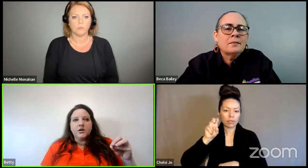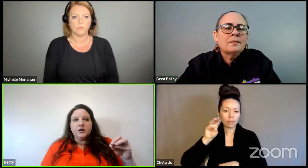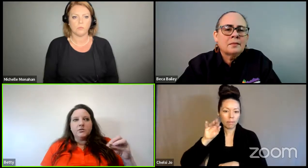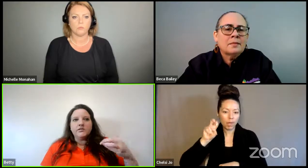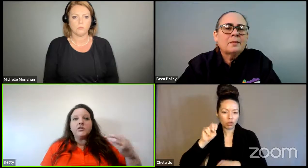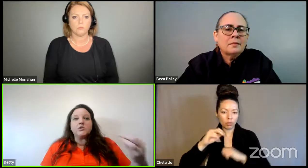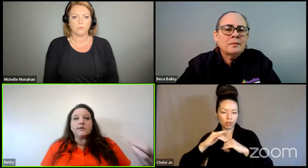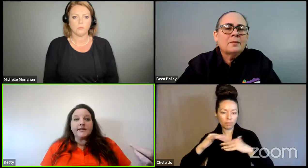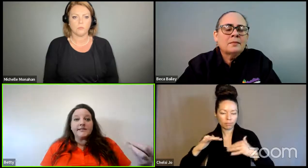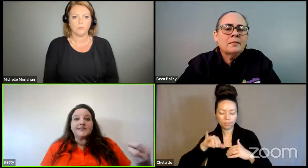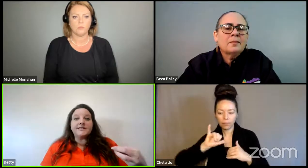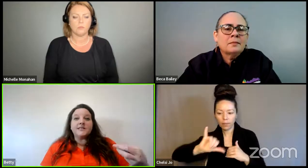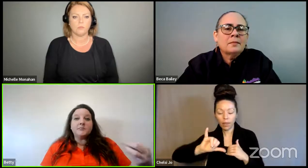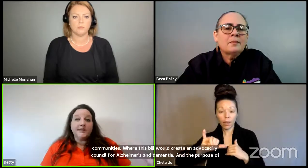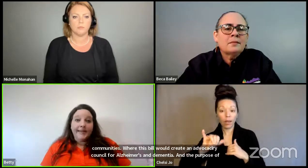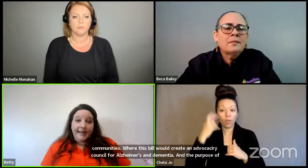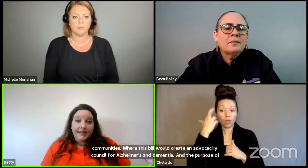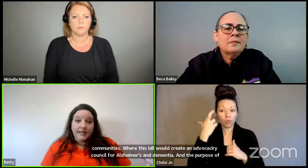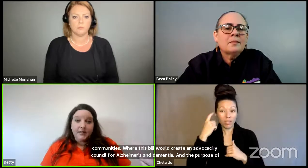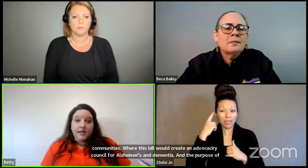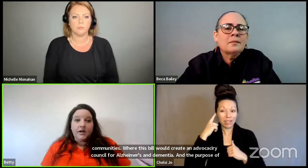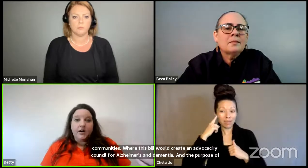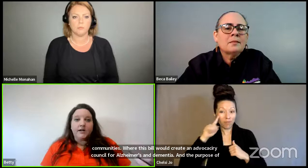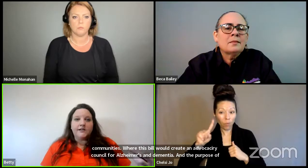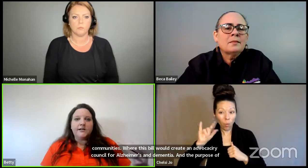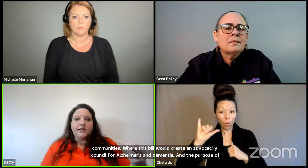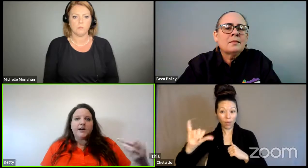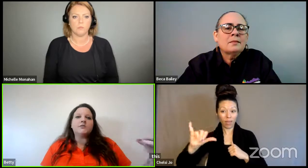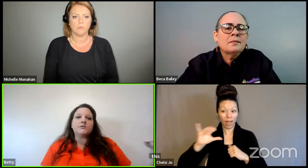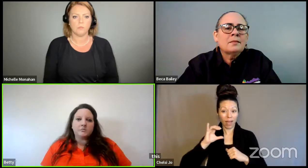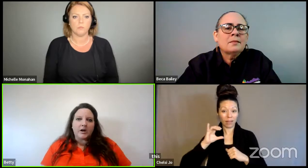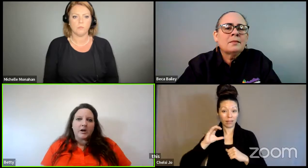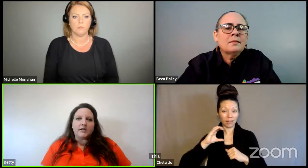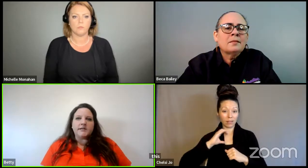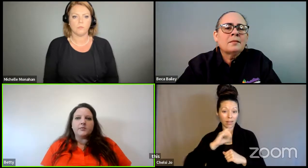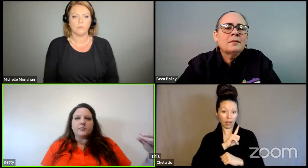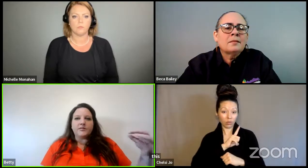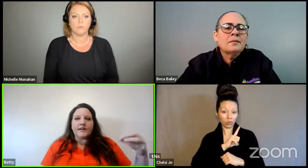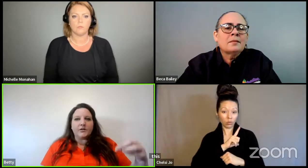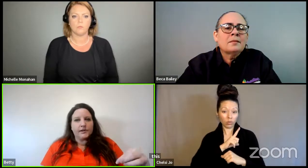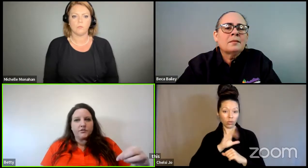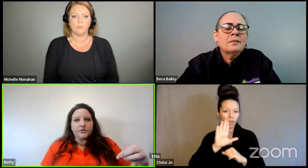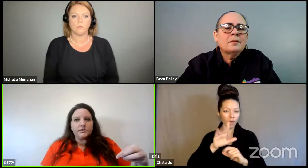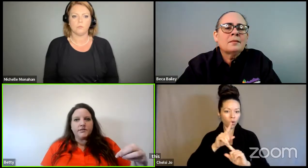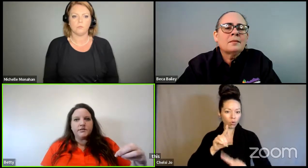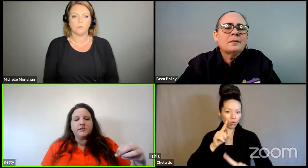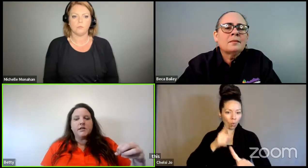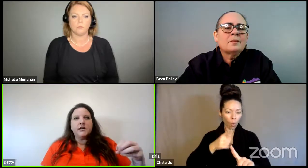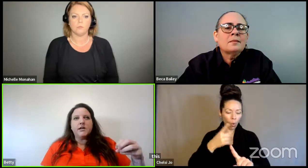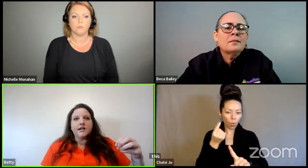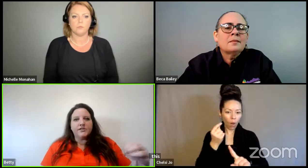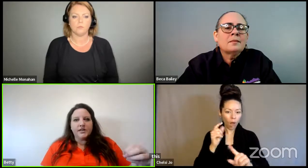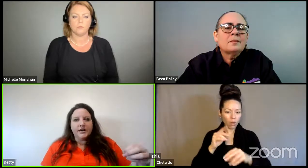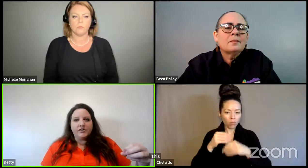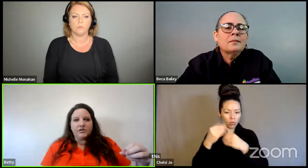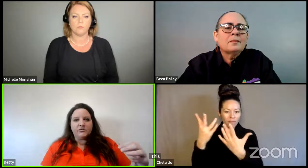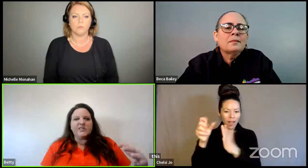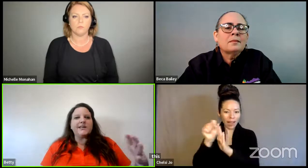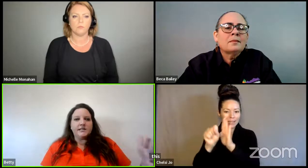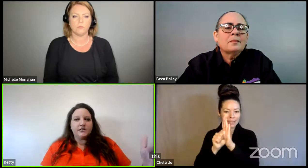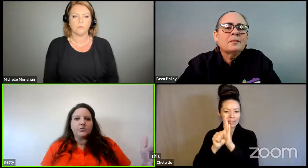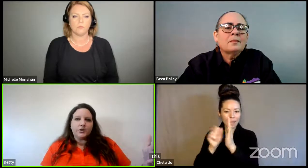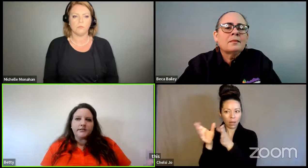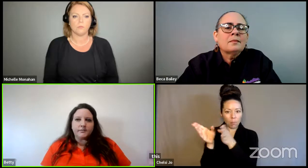council was to create the state plan on how to respond and provide resources and